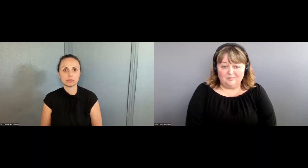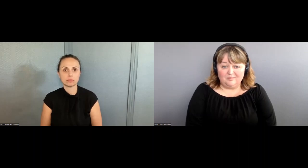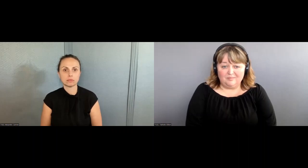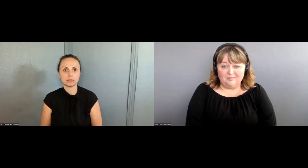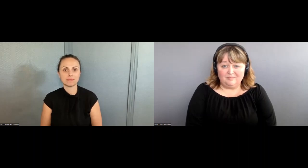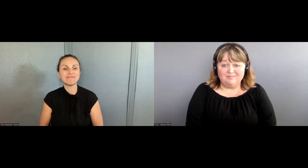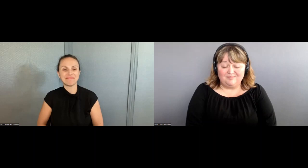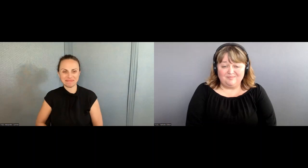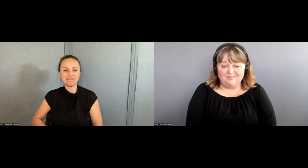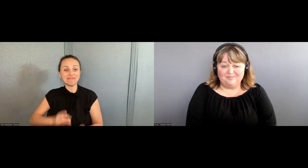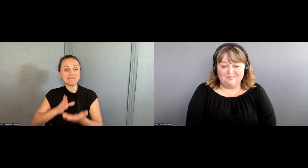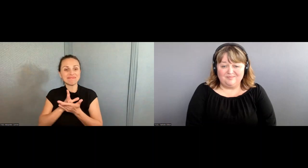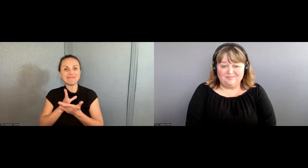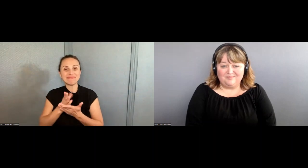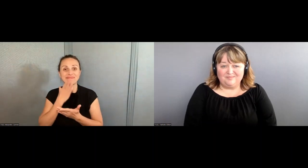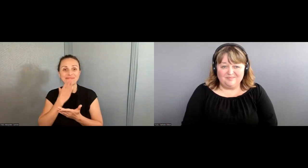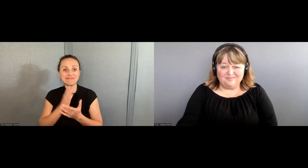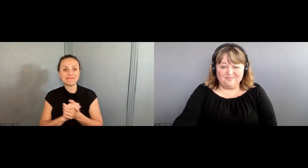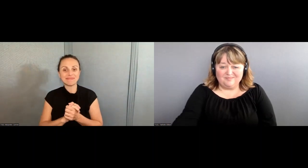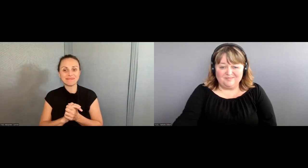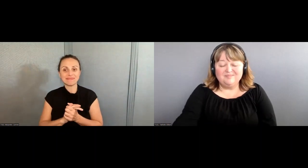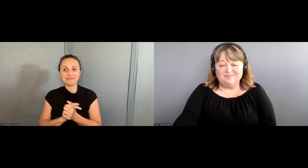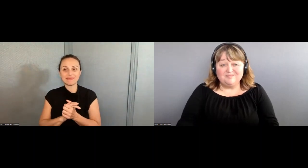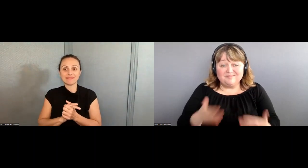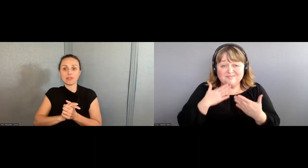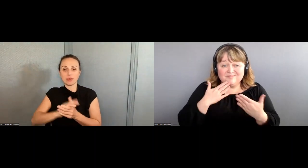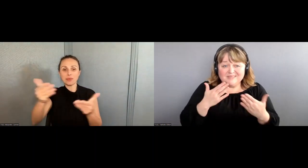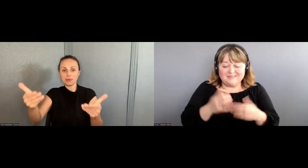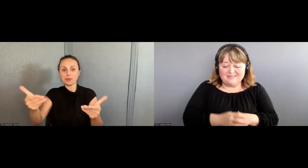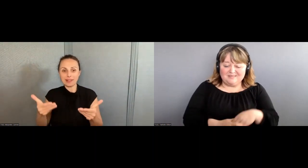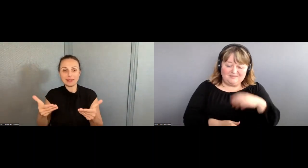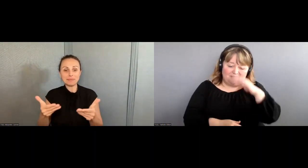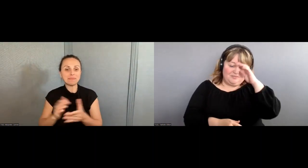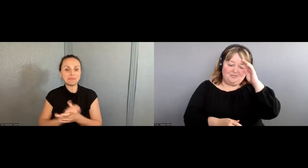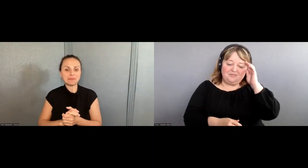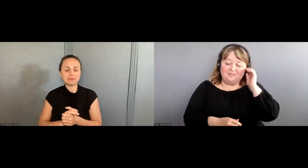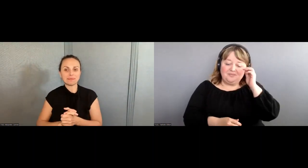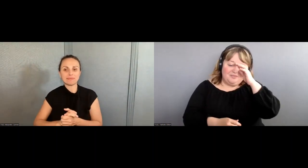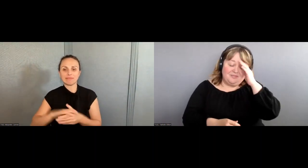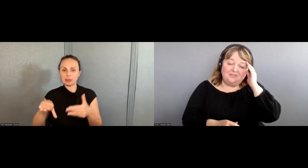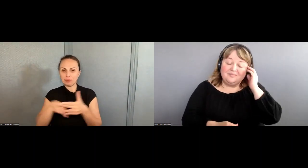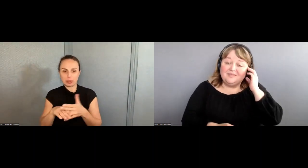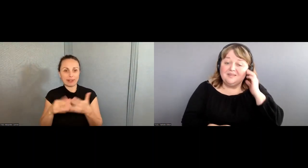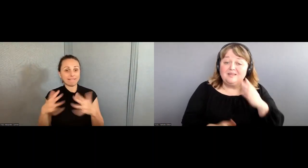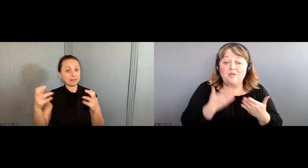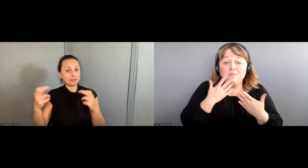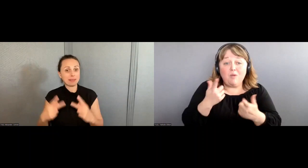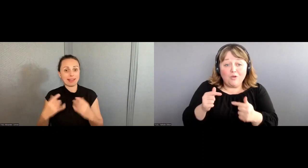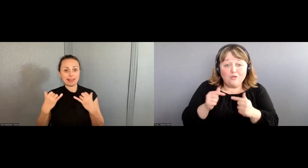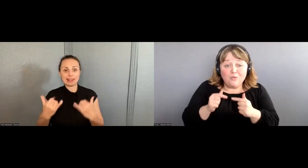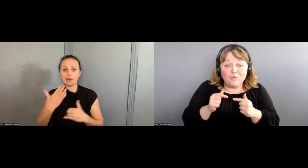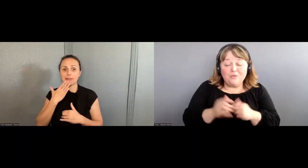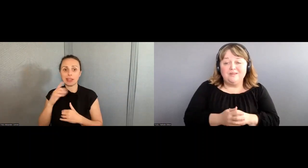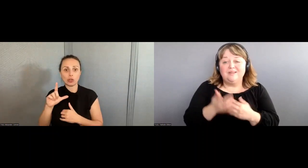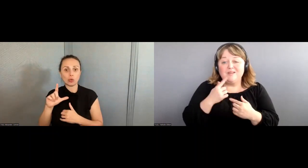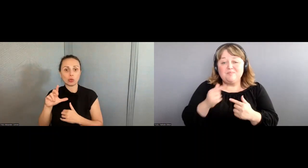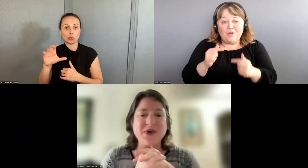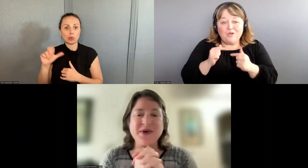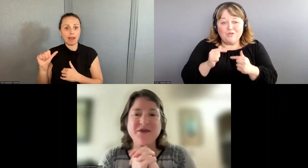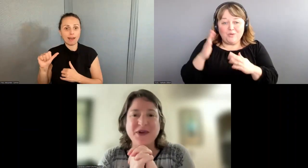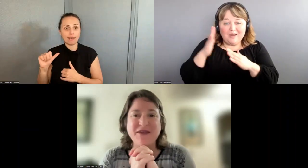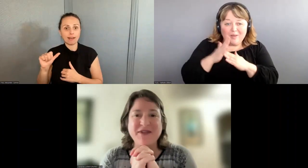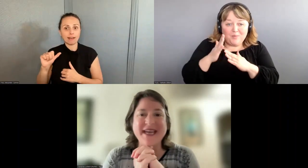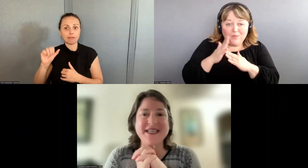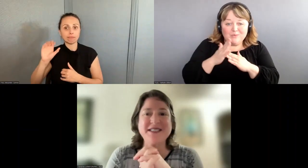All right, thank you and welcome back from our break. Thanks, Luca,